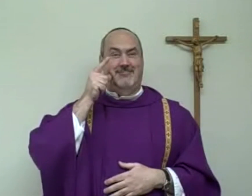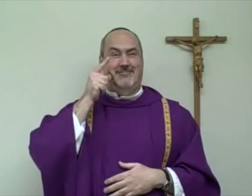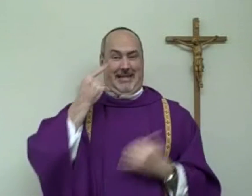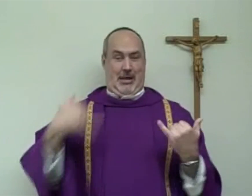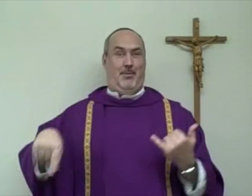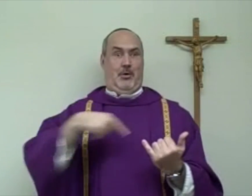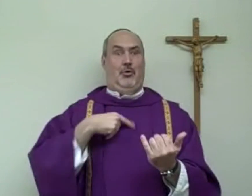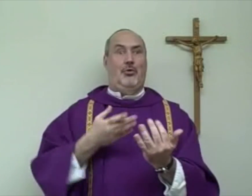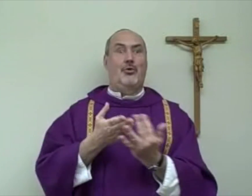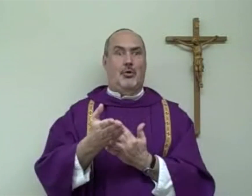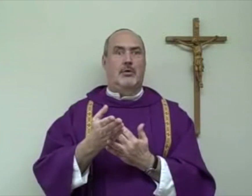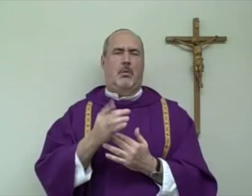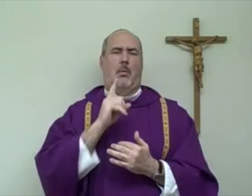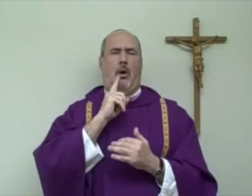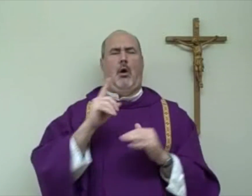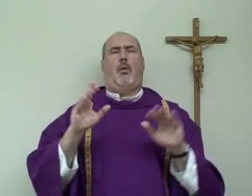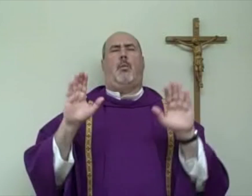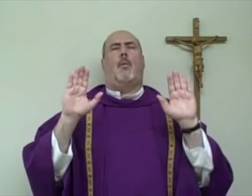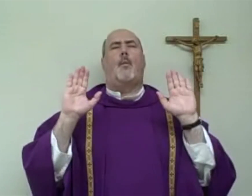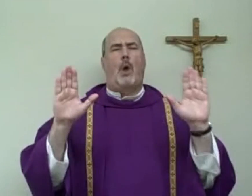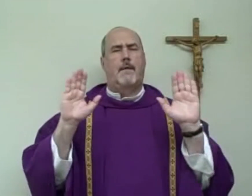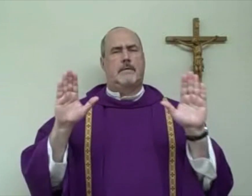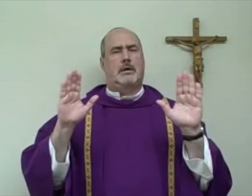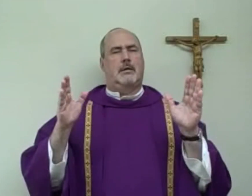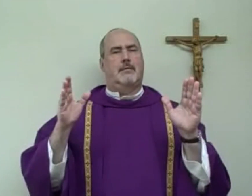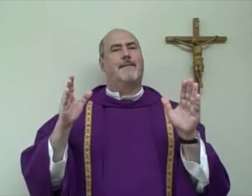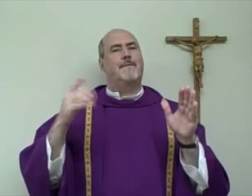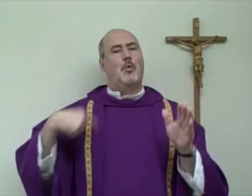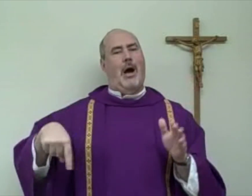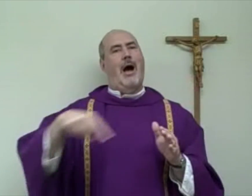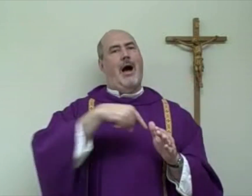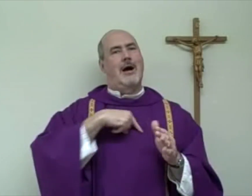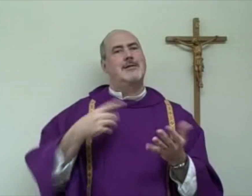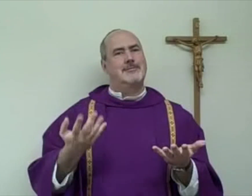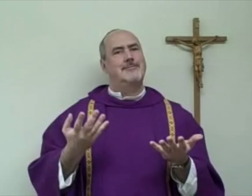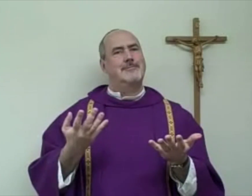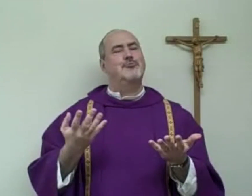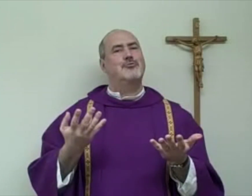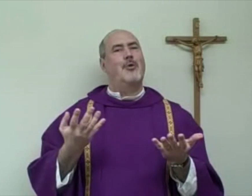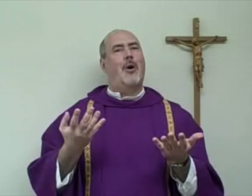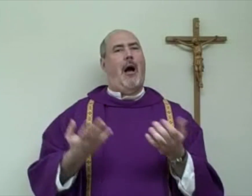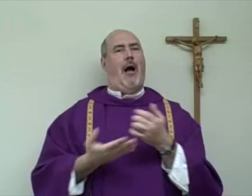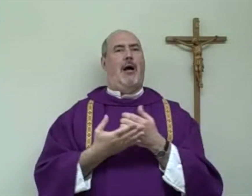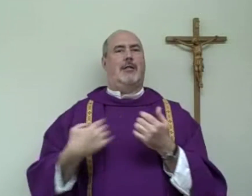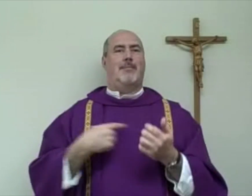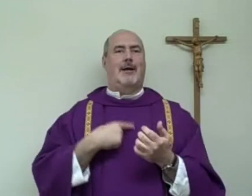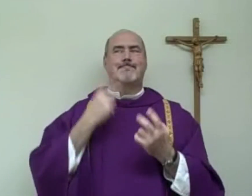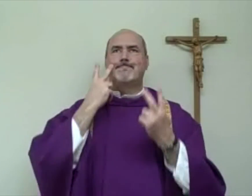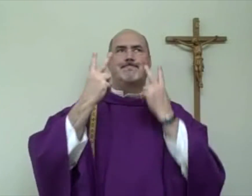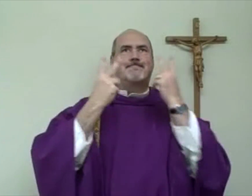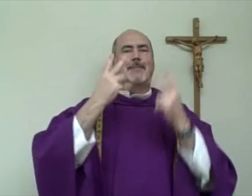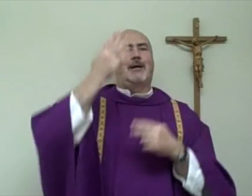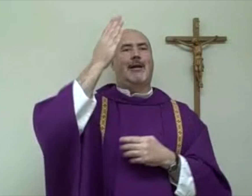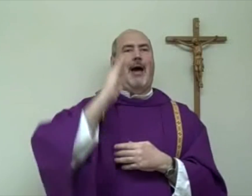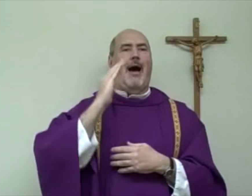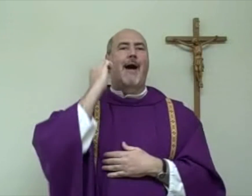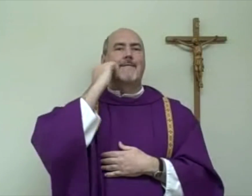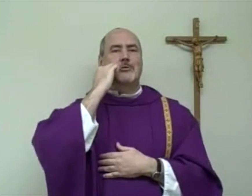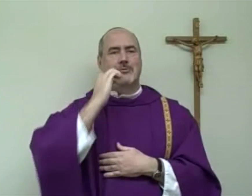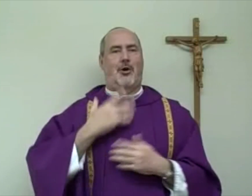During Lent, while we're going through it, this is a wonderful time. It helps us to